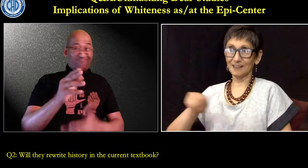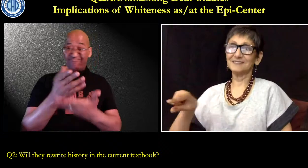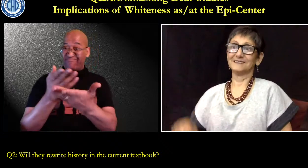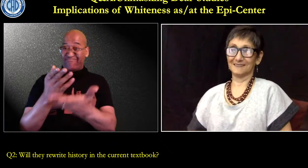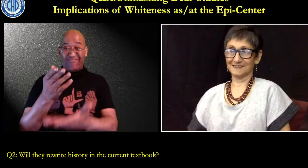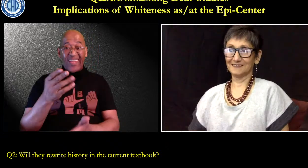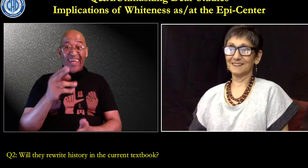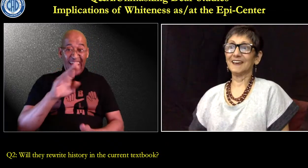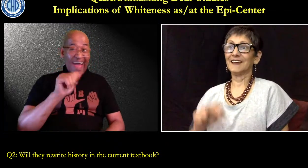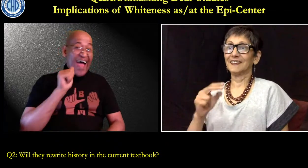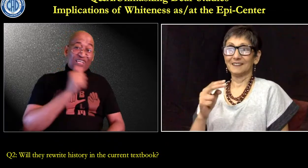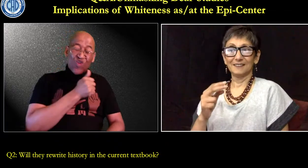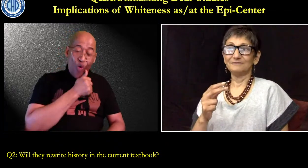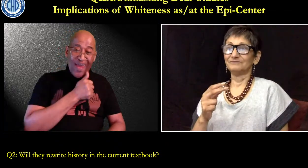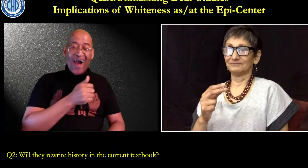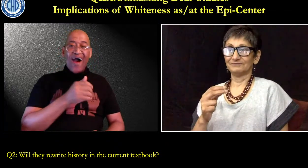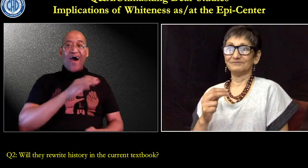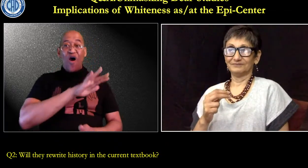whenever